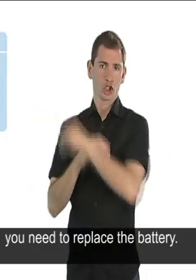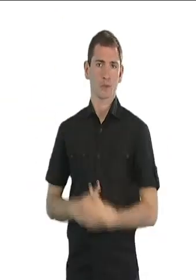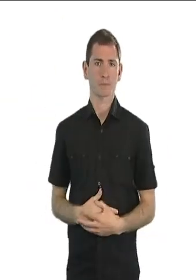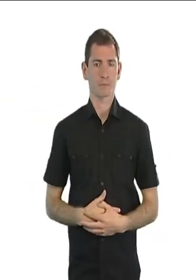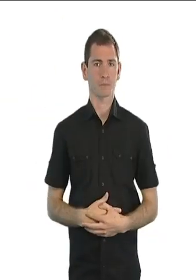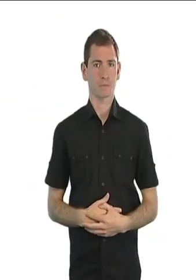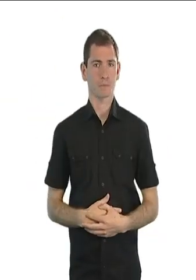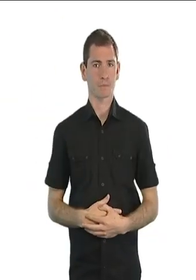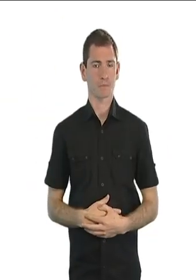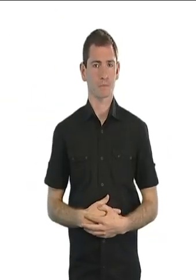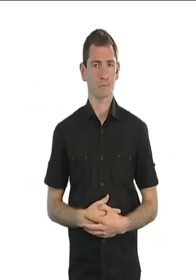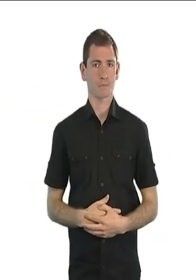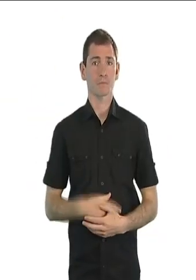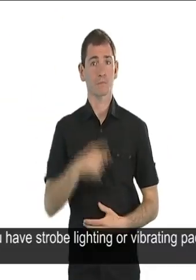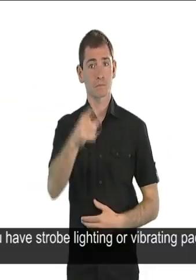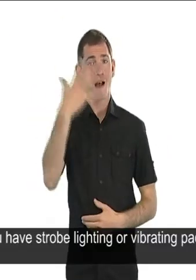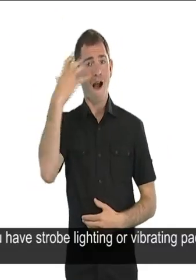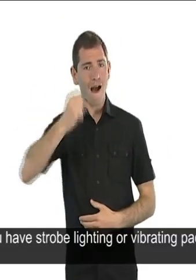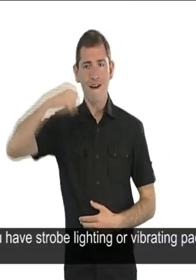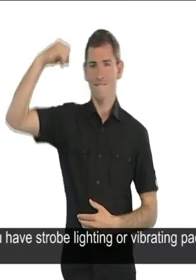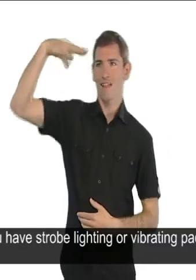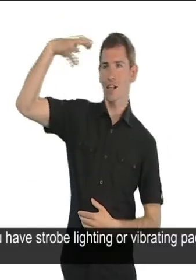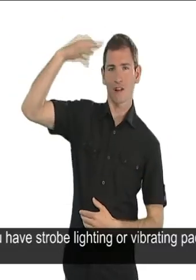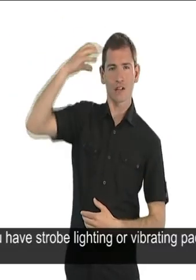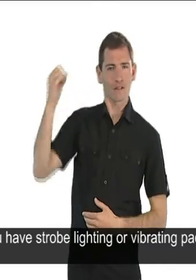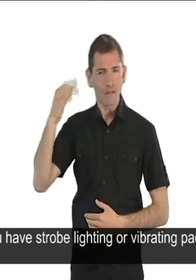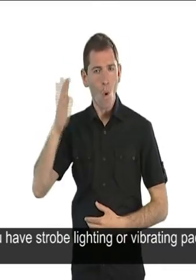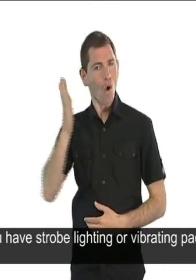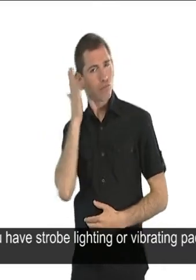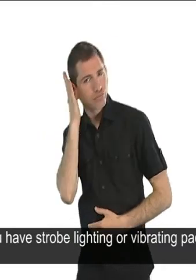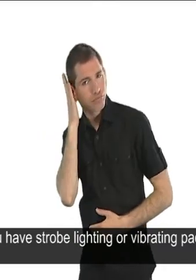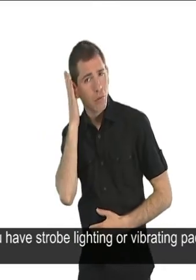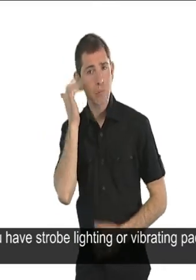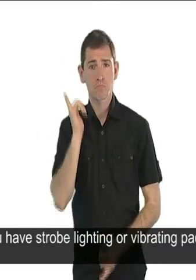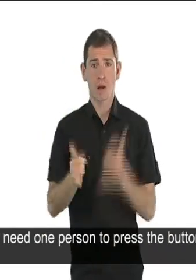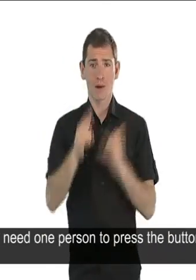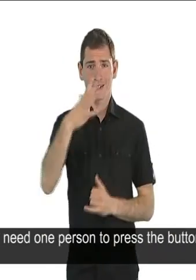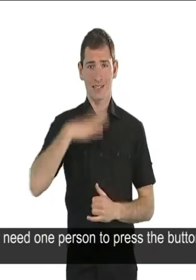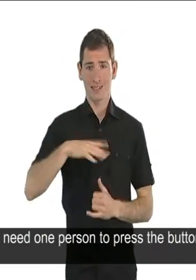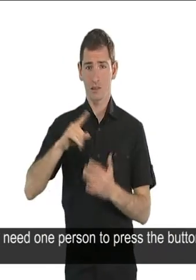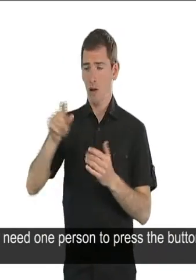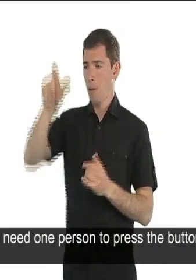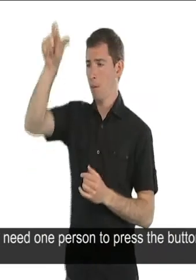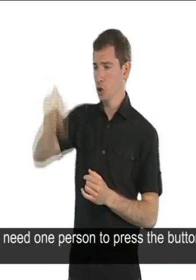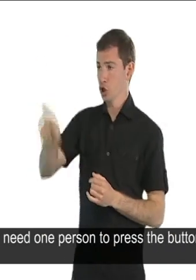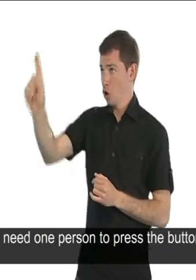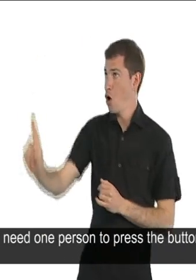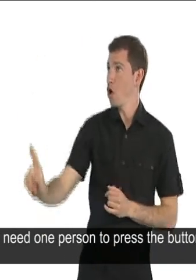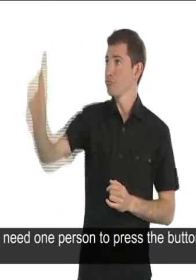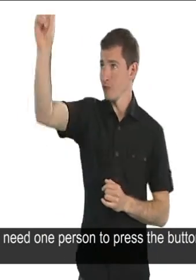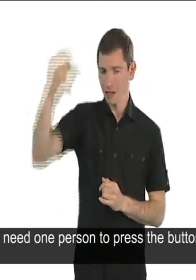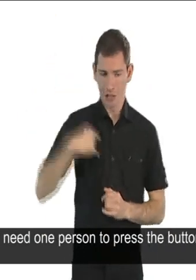If you have strobe lighting or vibrating pads, You may need one person to press the